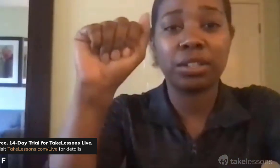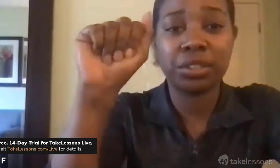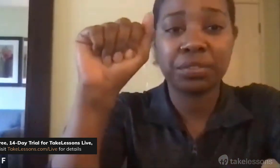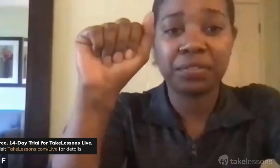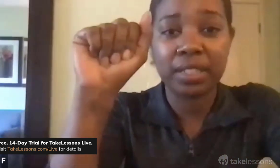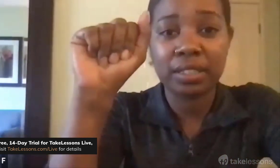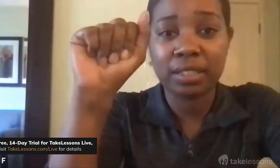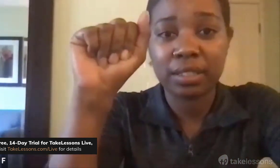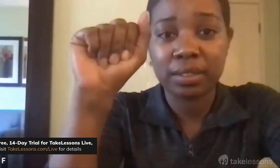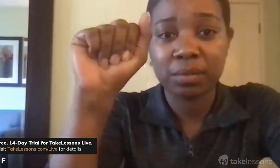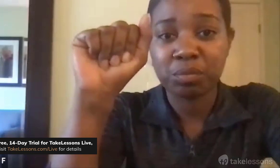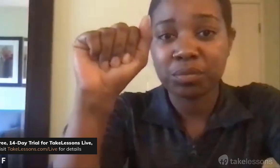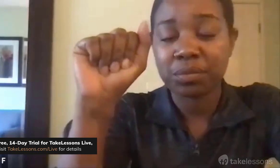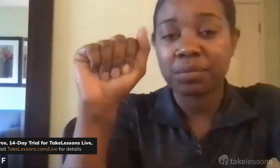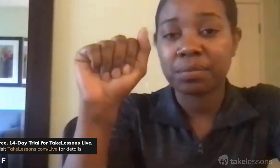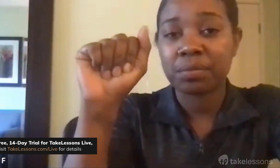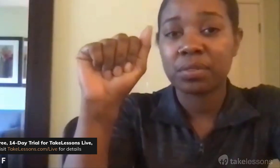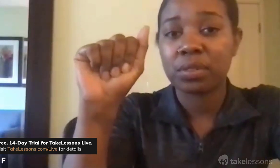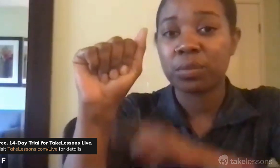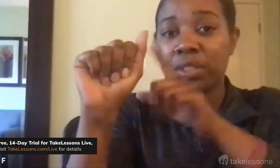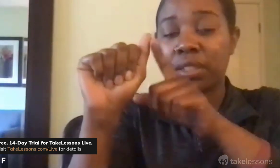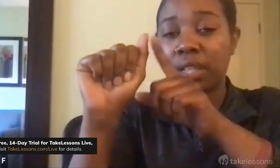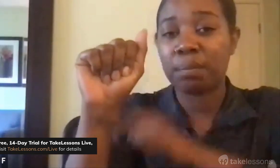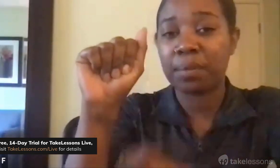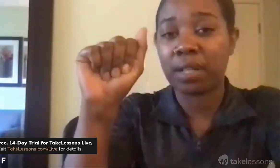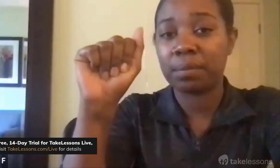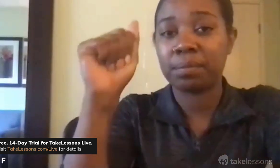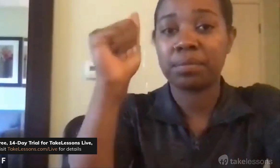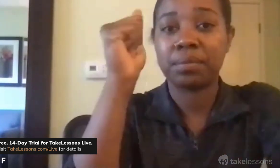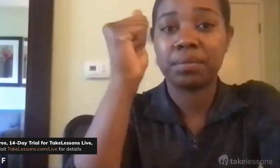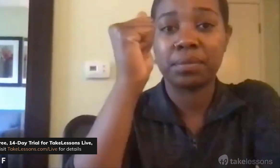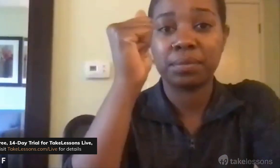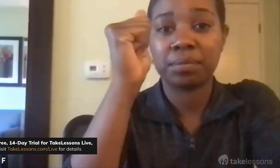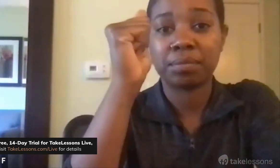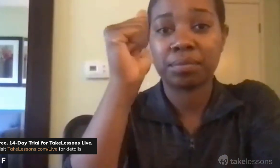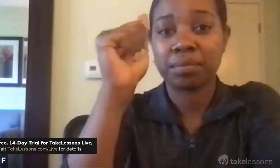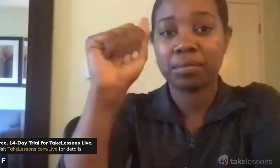closed fist with your thumb up.